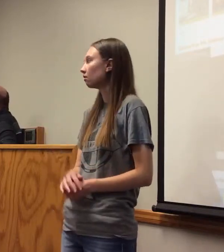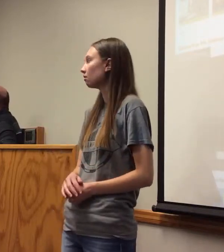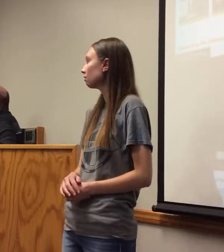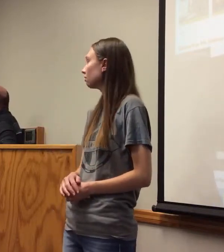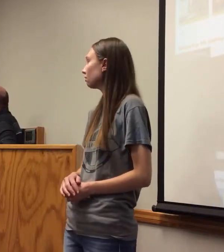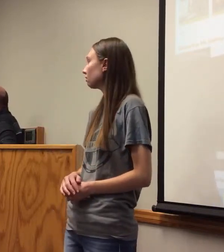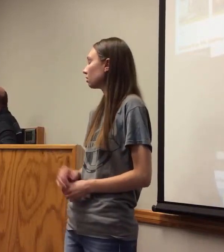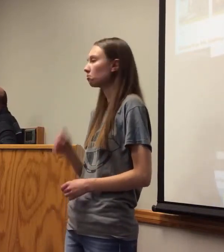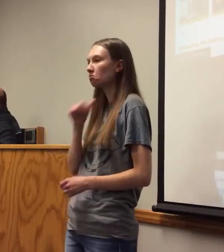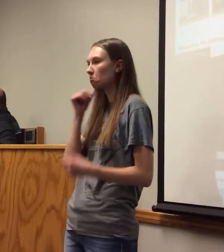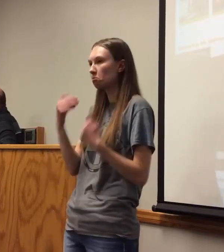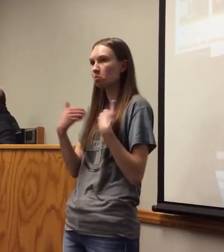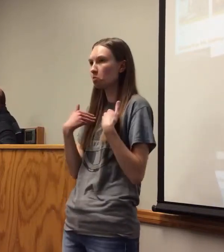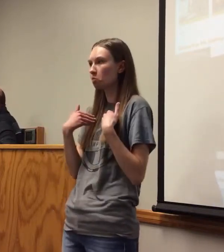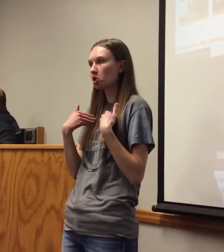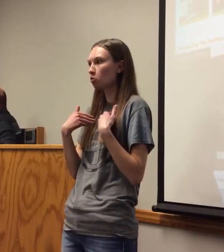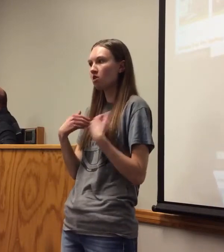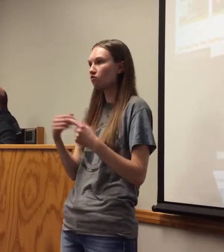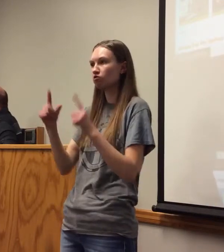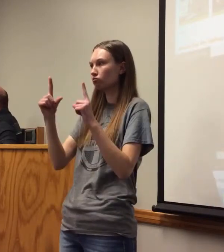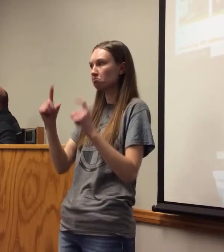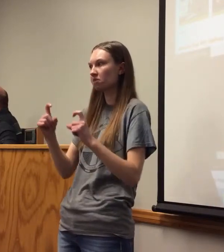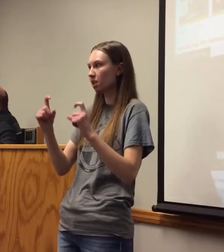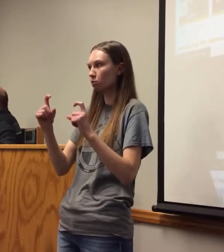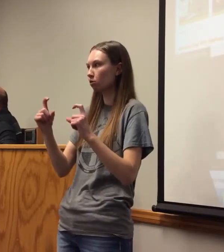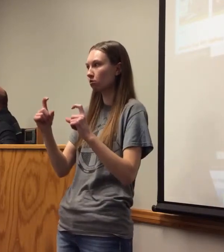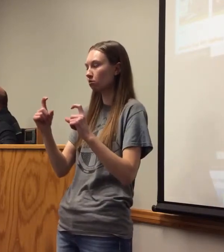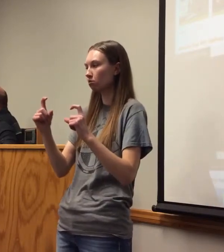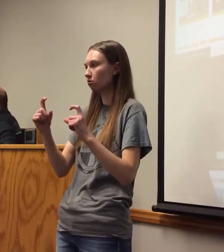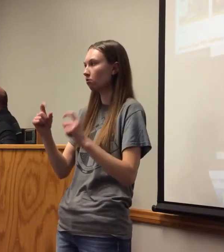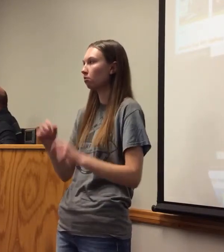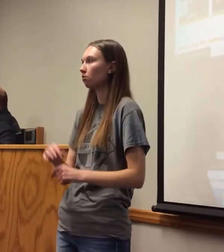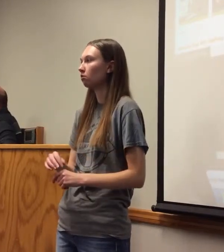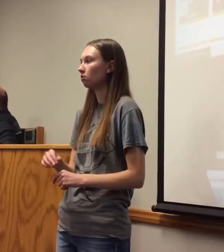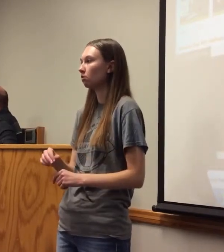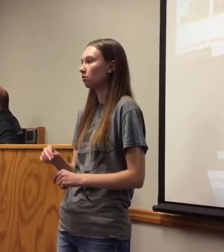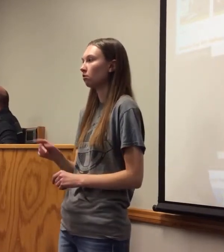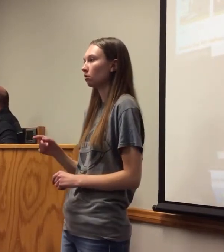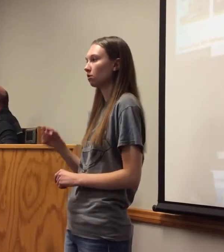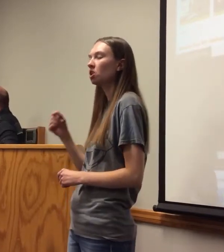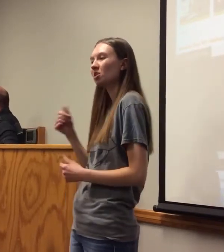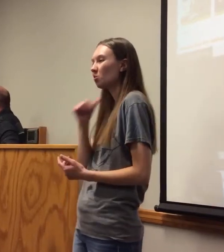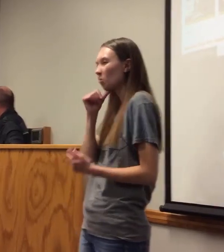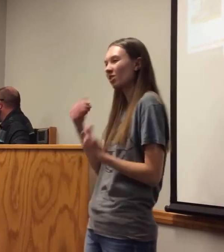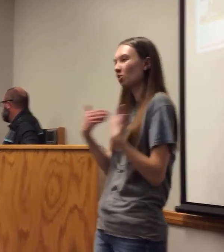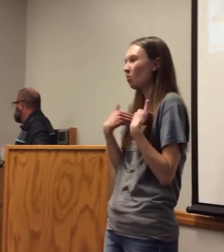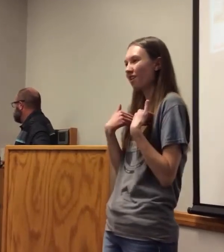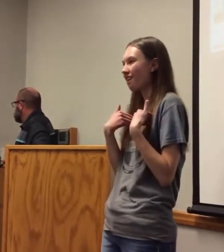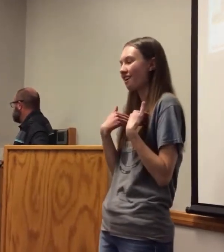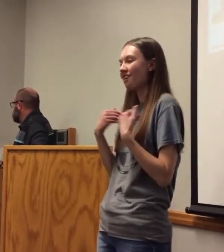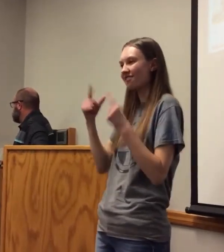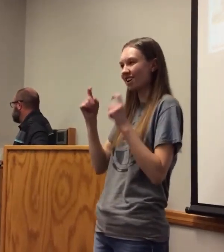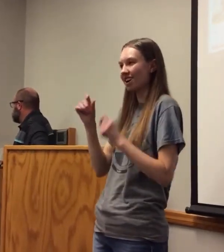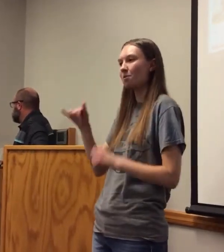we have a camera. No, we have realized that we do not have a camera. That's why you can't see